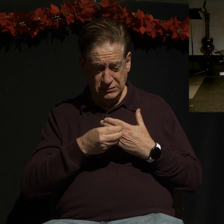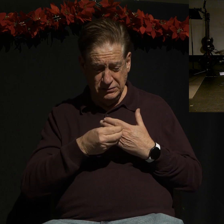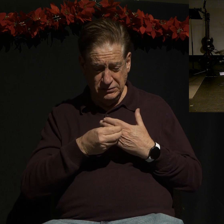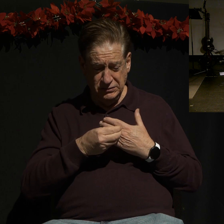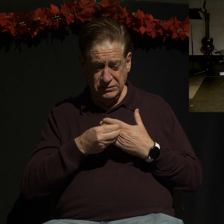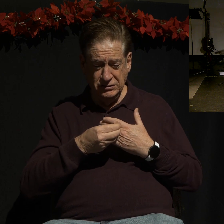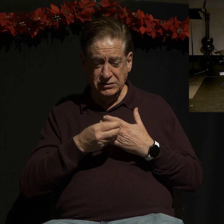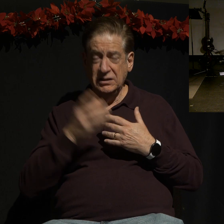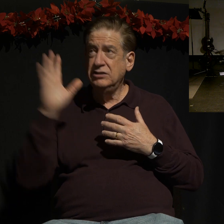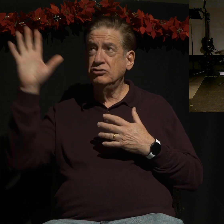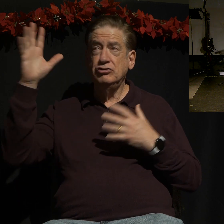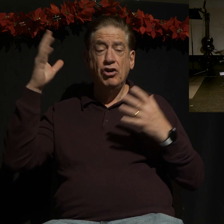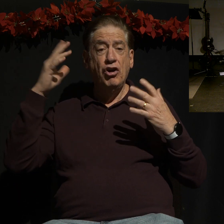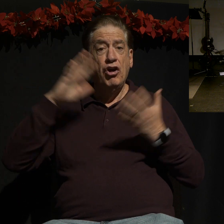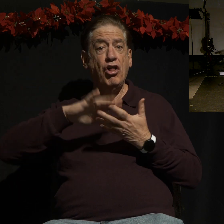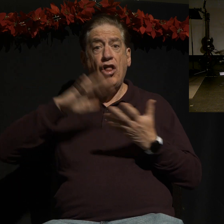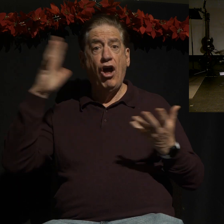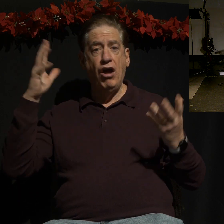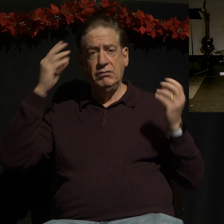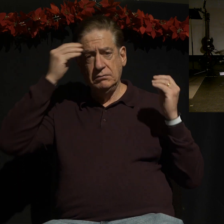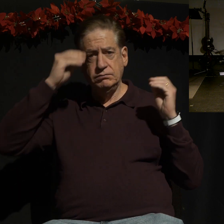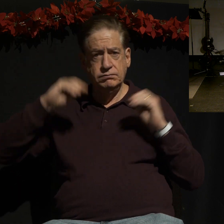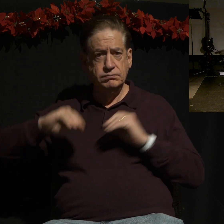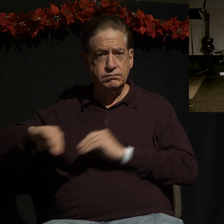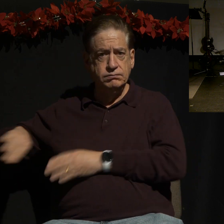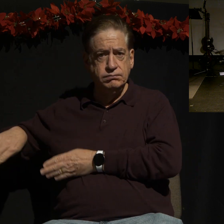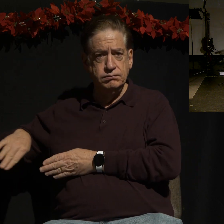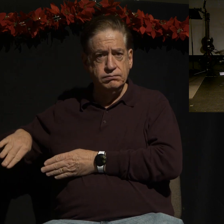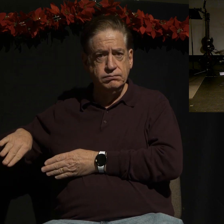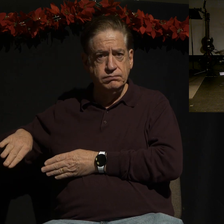glory, to come down off of his throne.